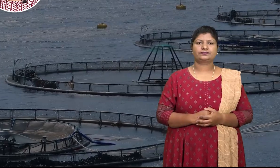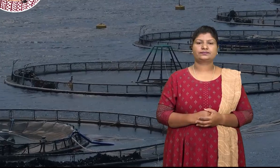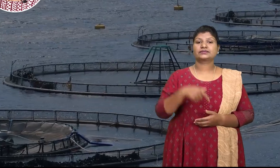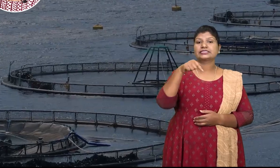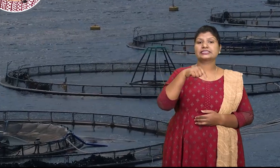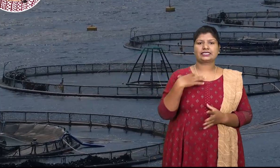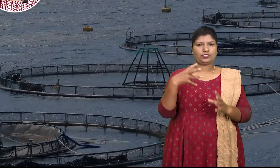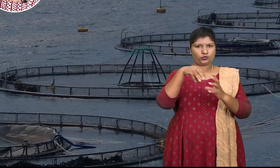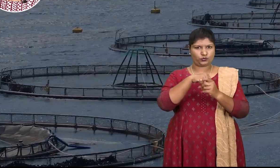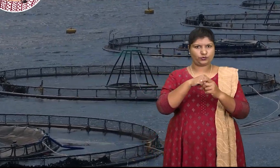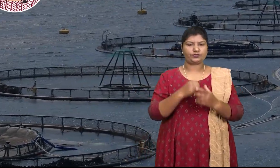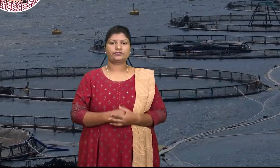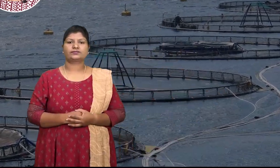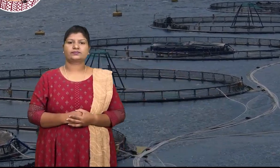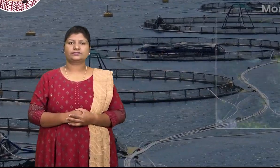These include